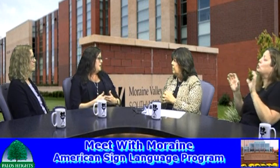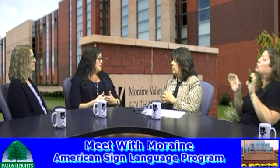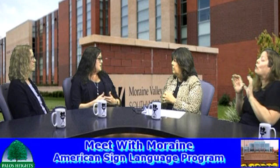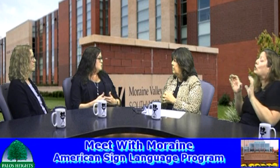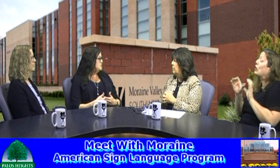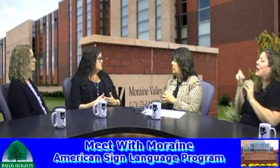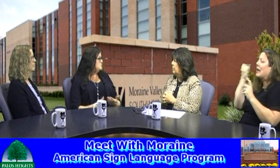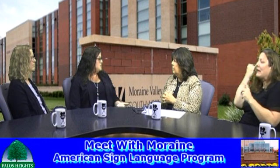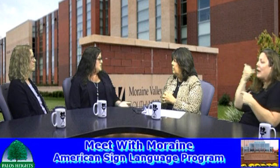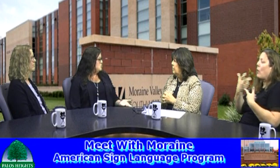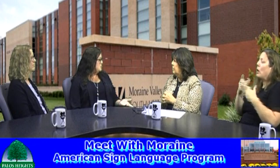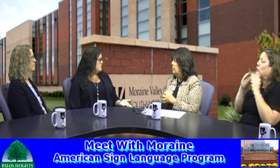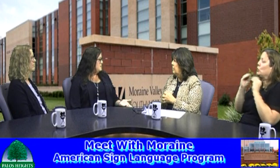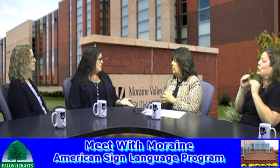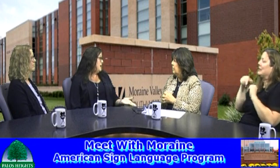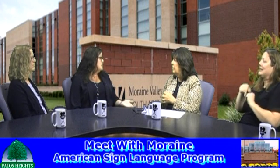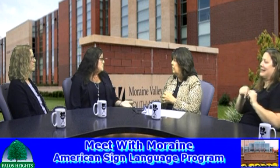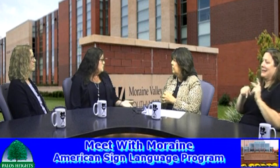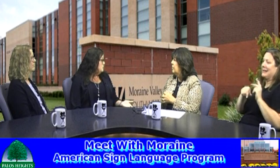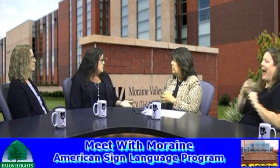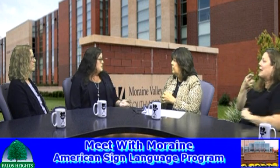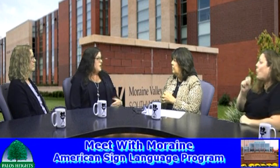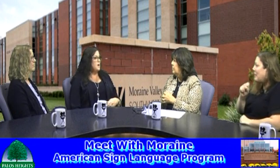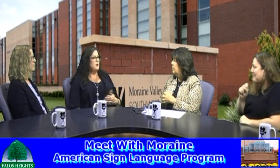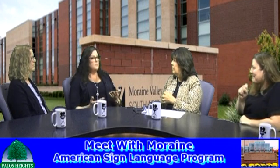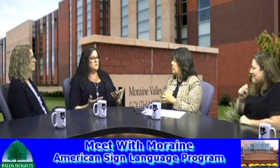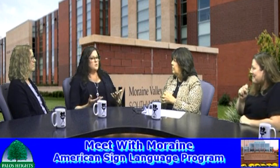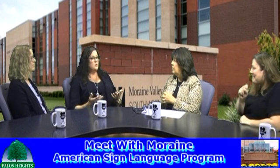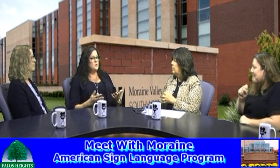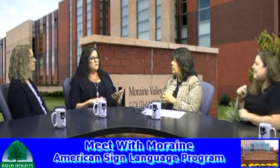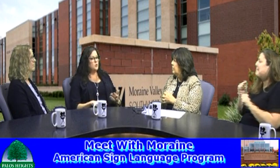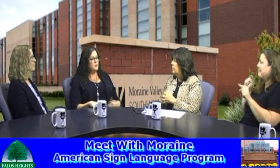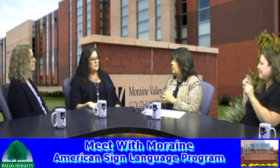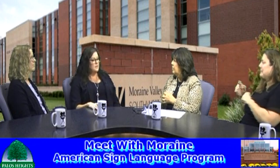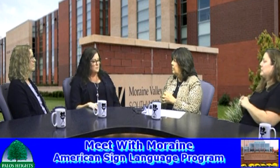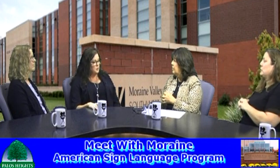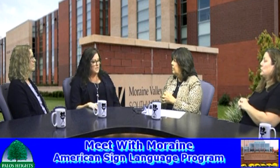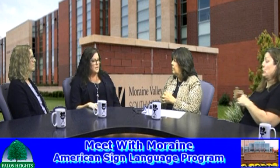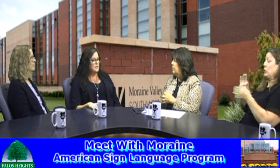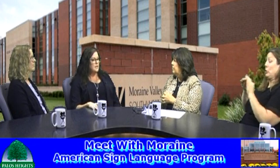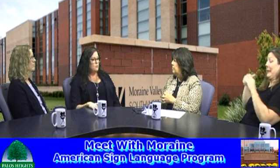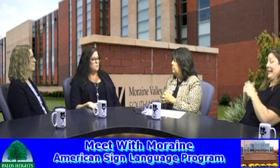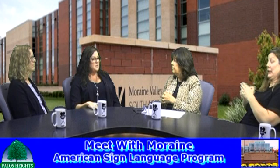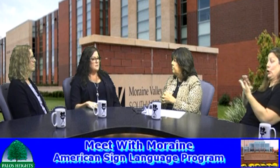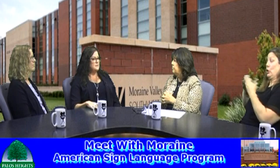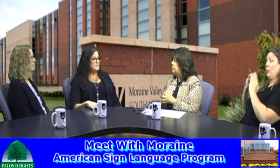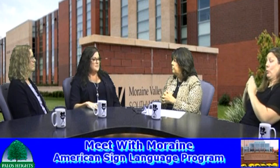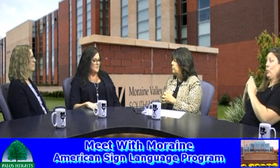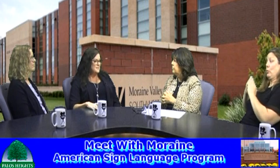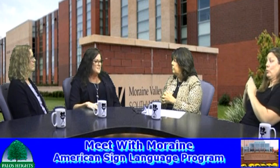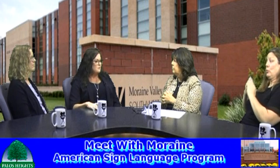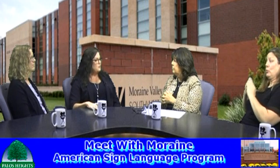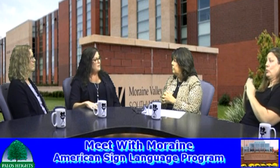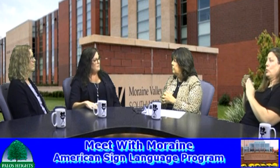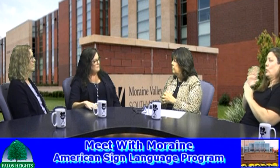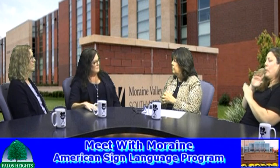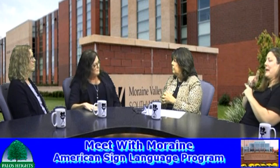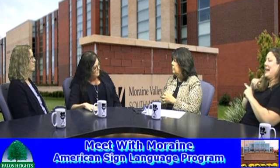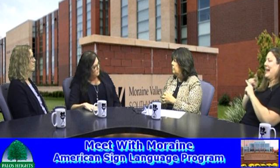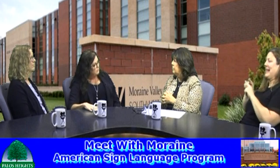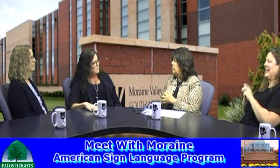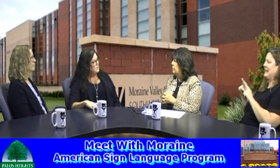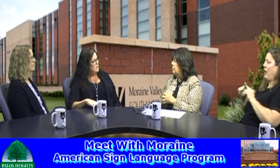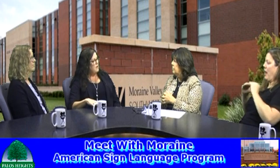certificate as I would to teach in a high school. So interpreting in the community would be a